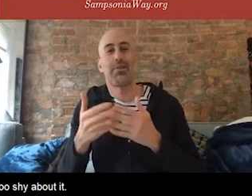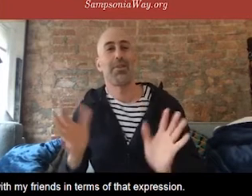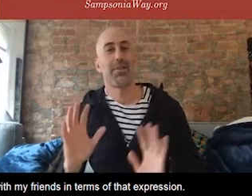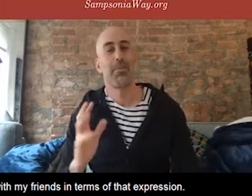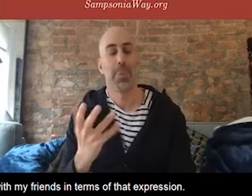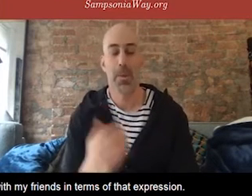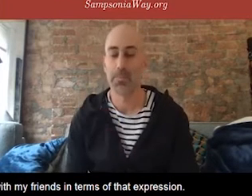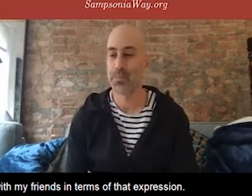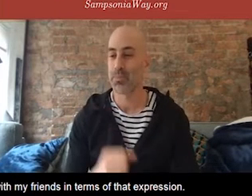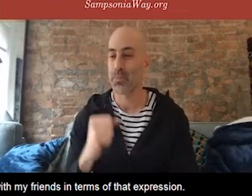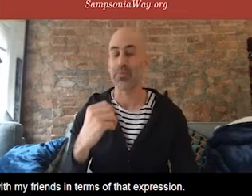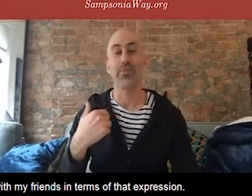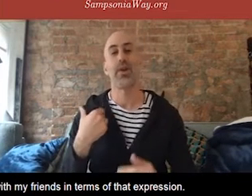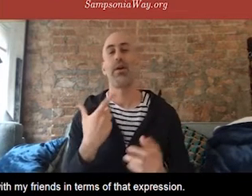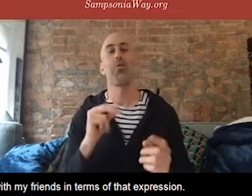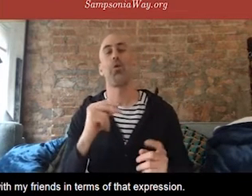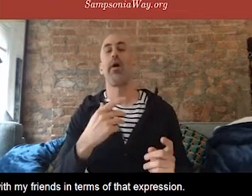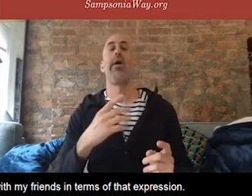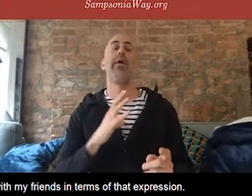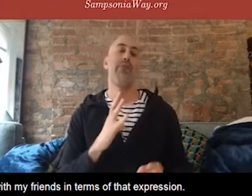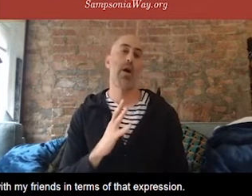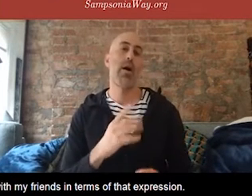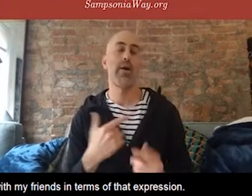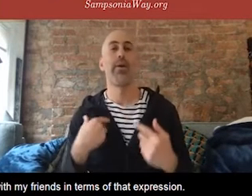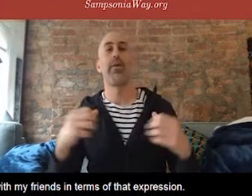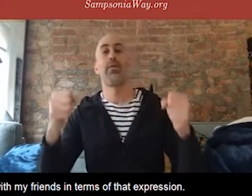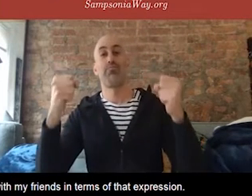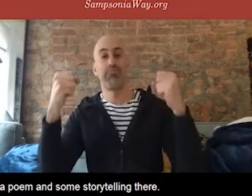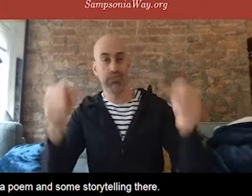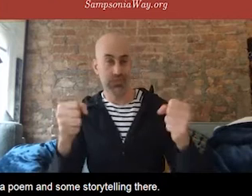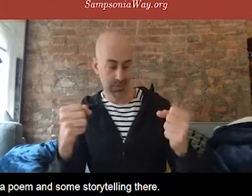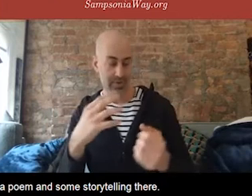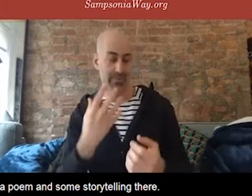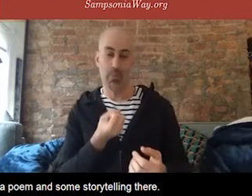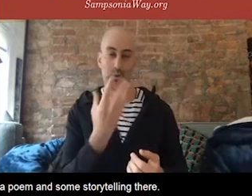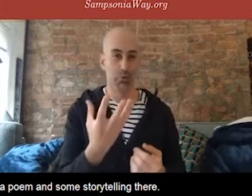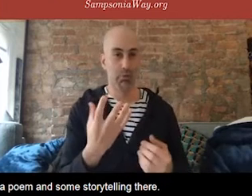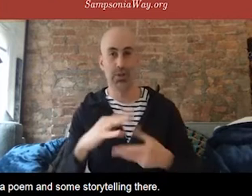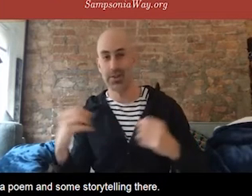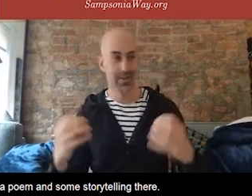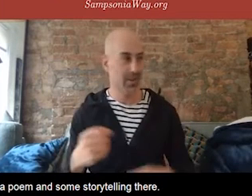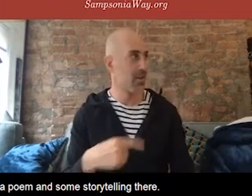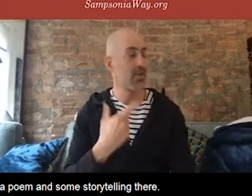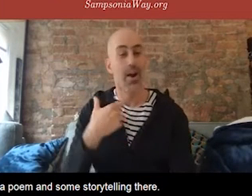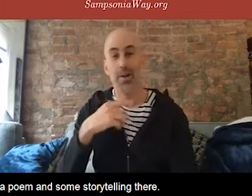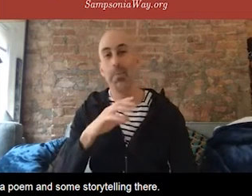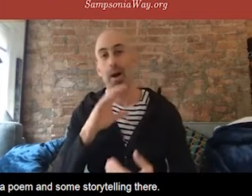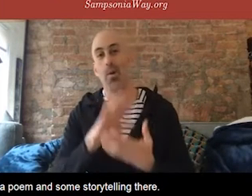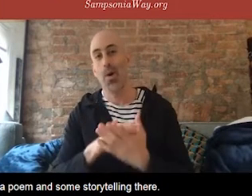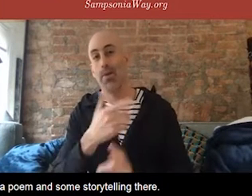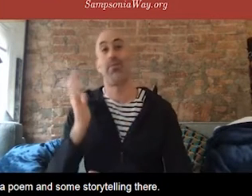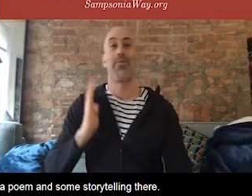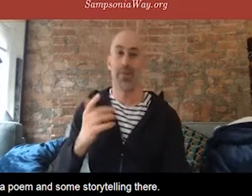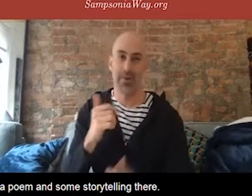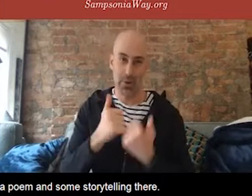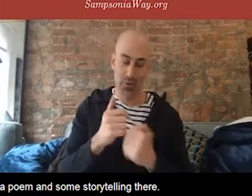shy about it. It was something I shared just intimately with my friends in terms of that expression. But then finally I gave in and signed